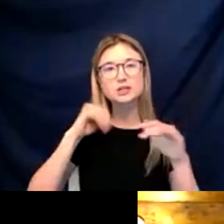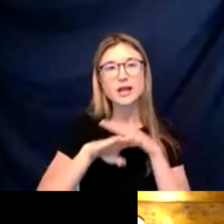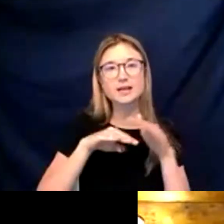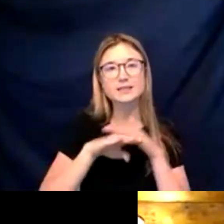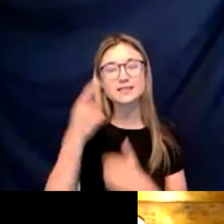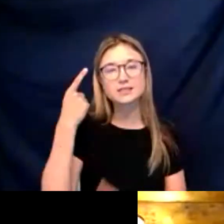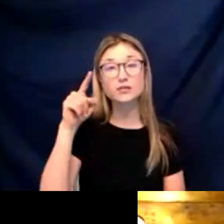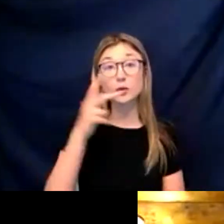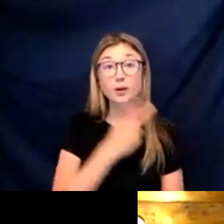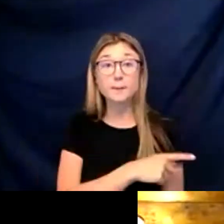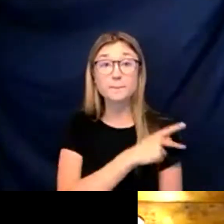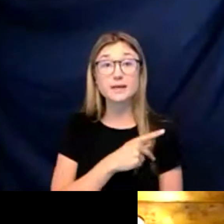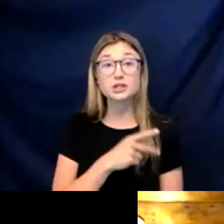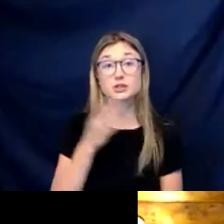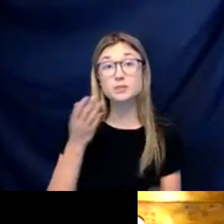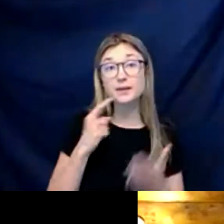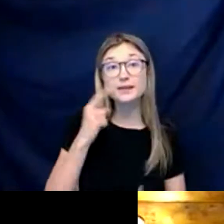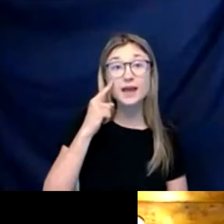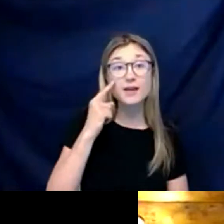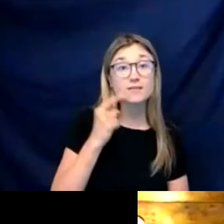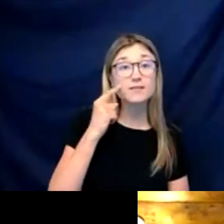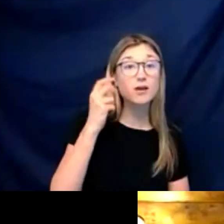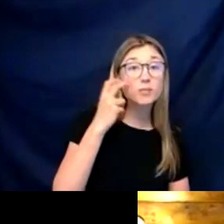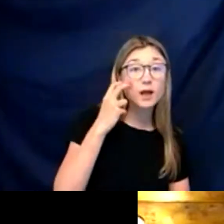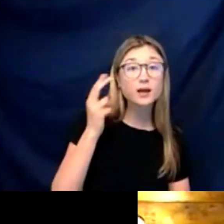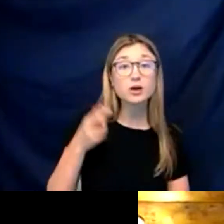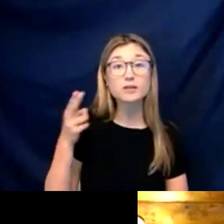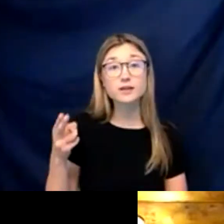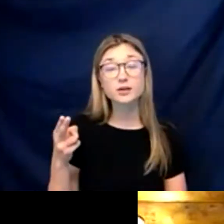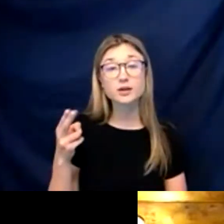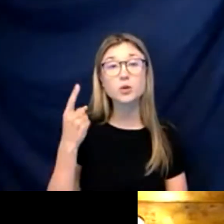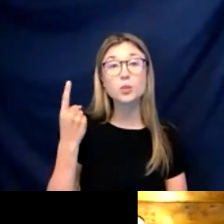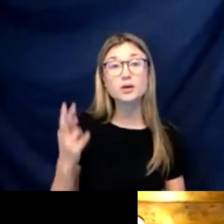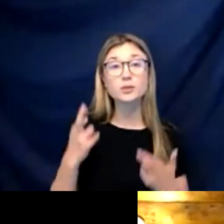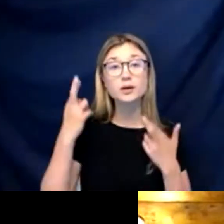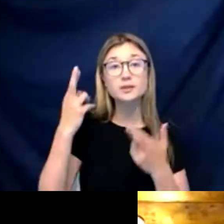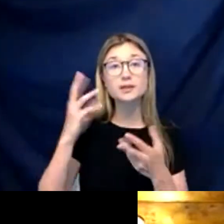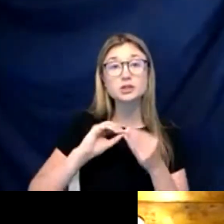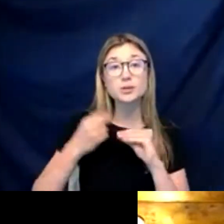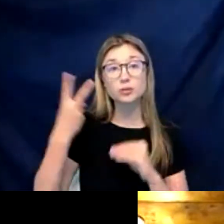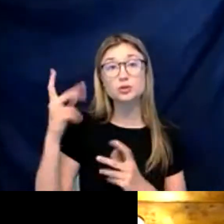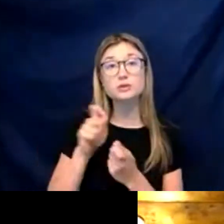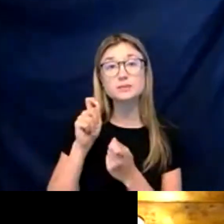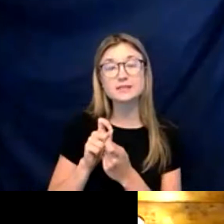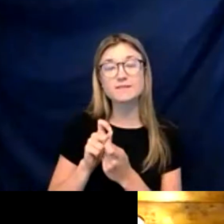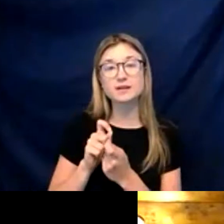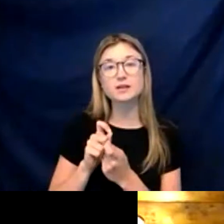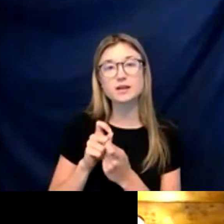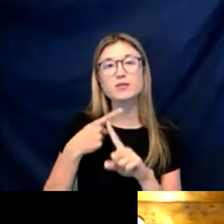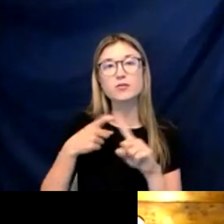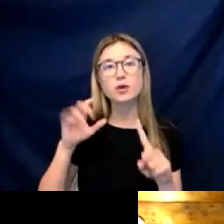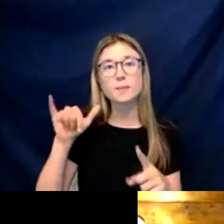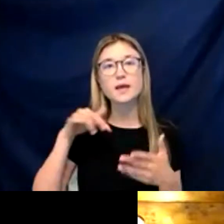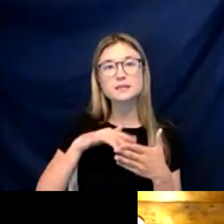for patients who may be deaf, deafblind, or hard of hearing. One of the recommendations, number 2 specifically, that came out of that study